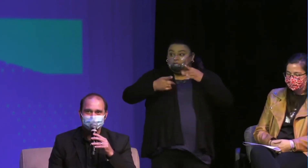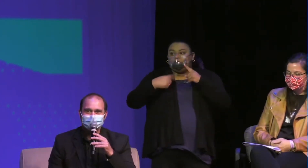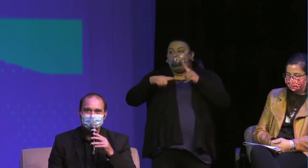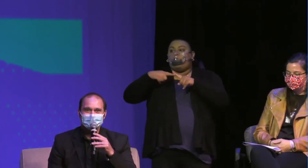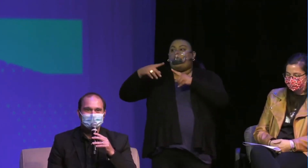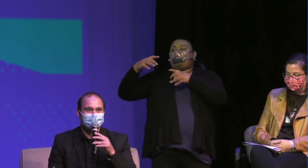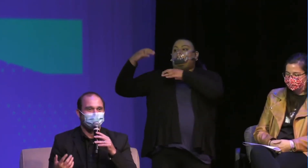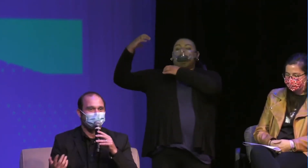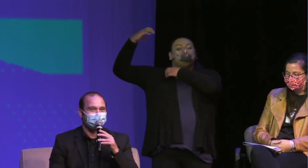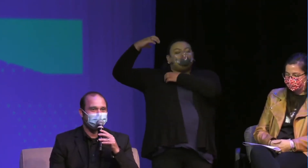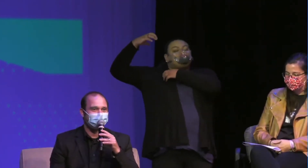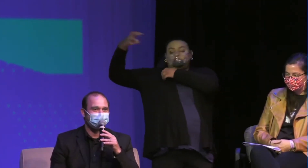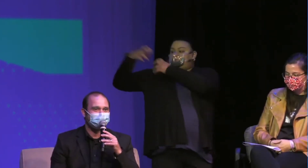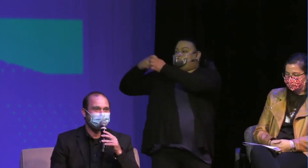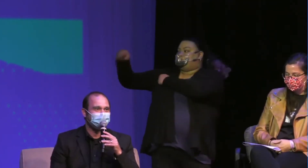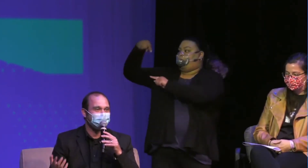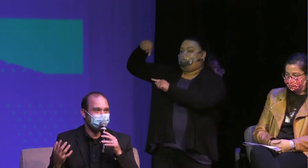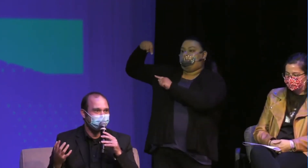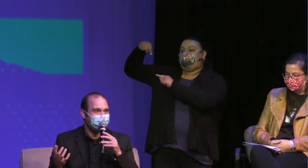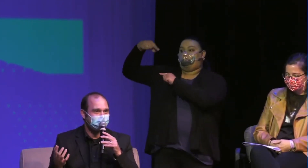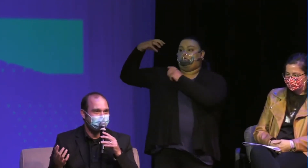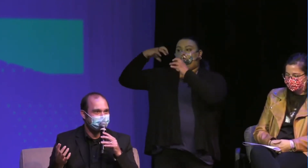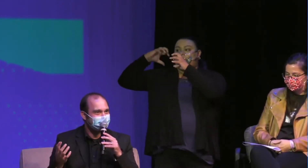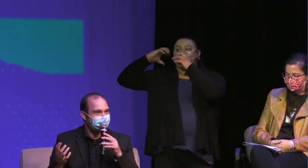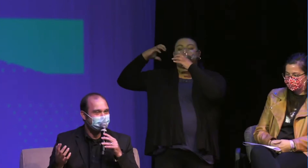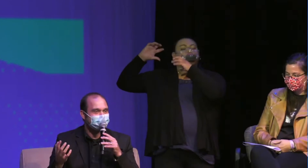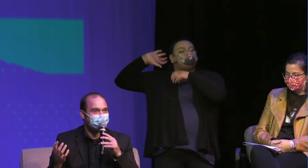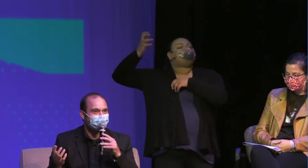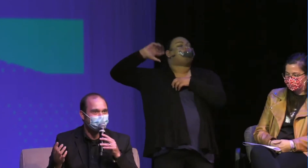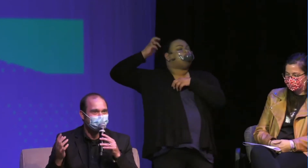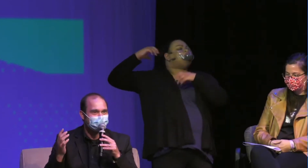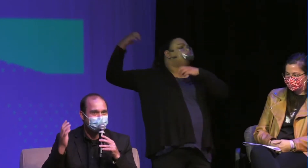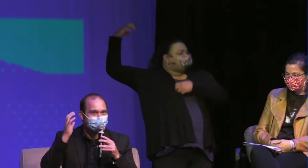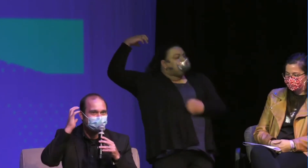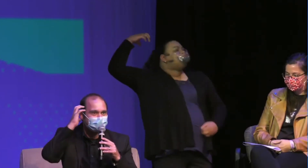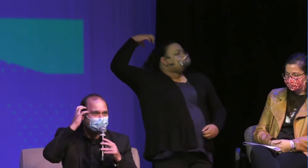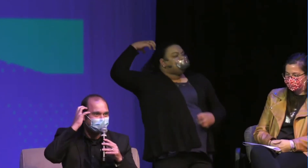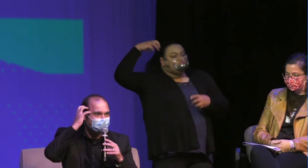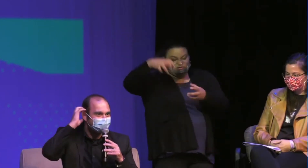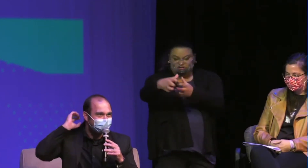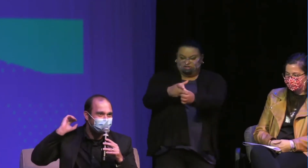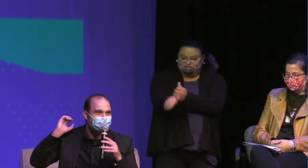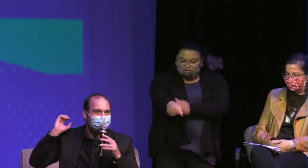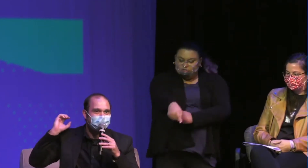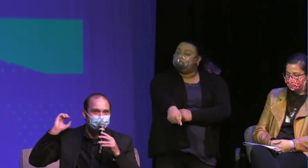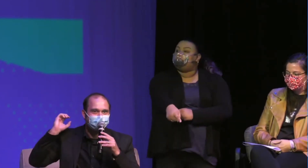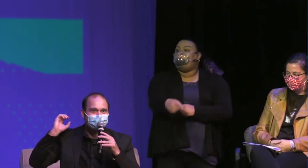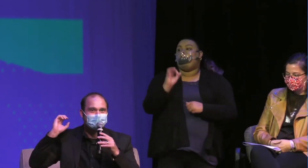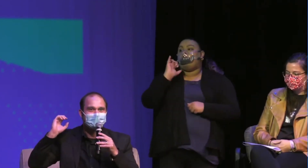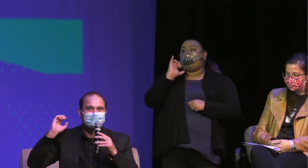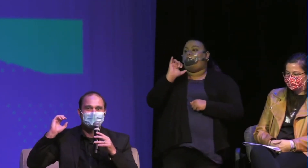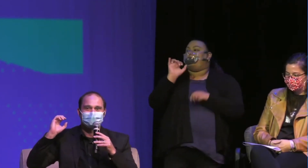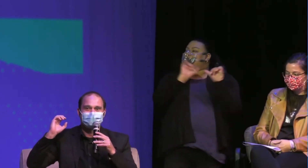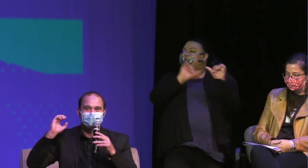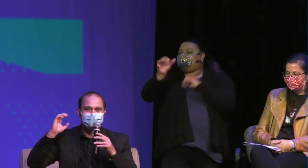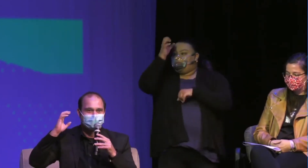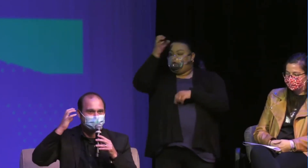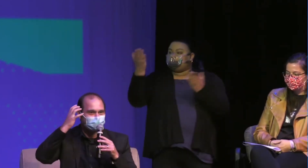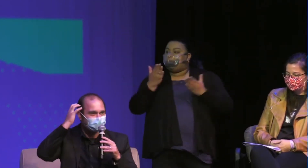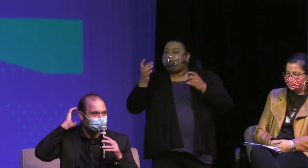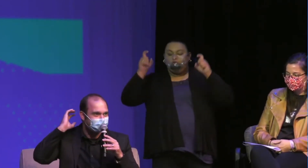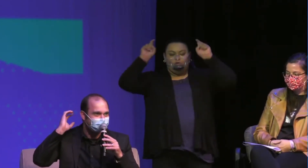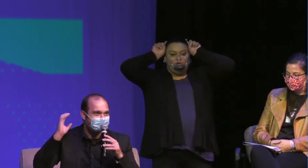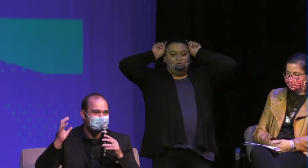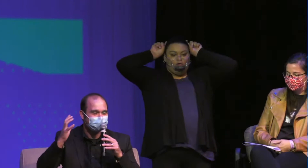boombox. And I felt like it was kind of a similar scene when he pulled those off, right? Like